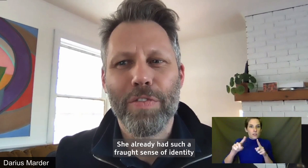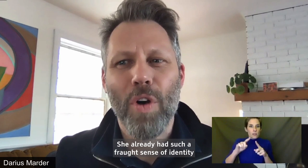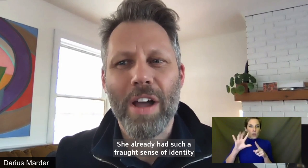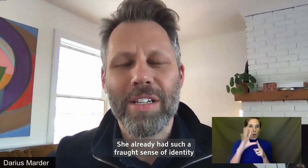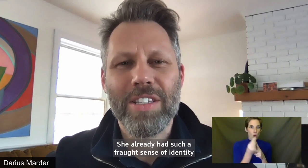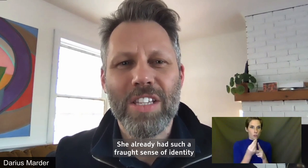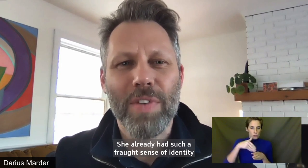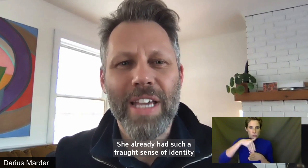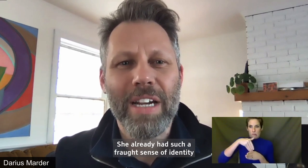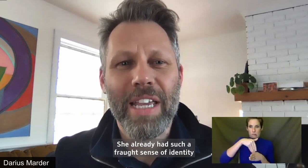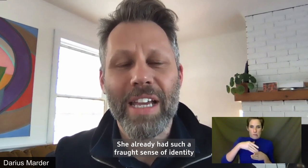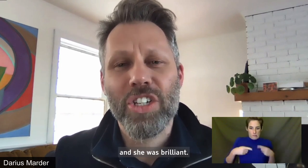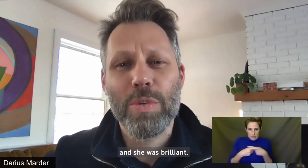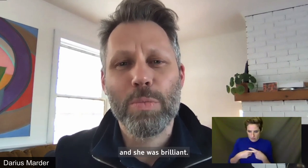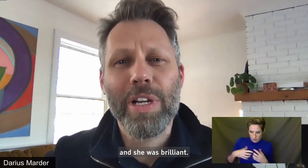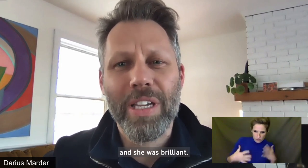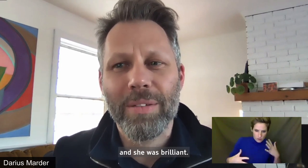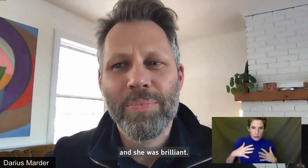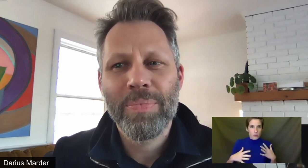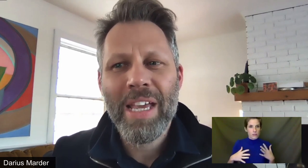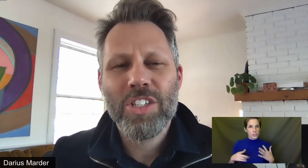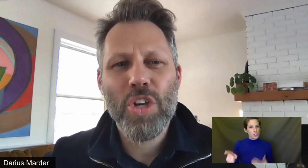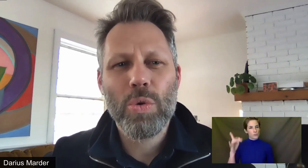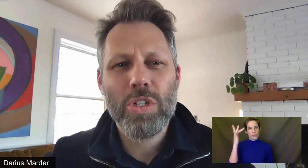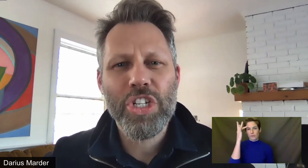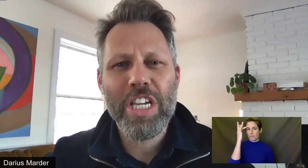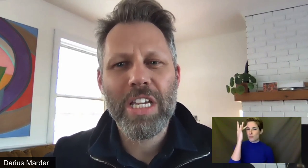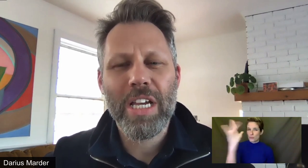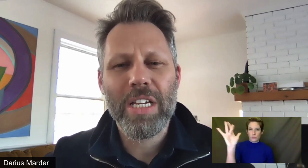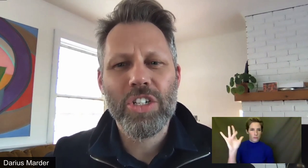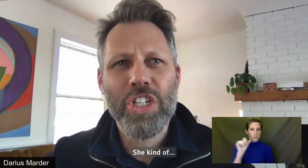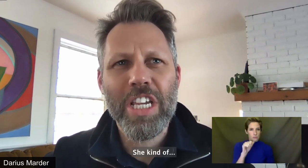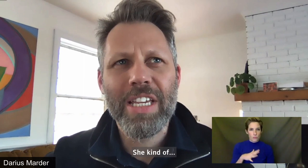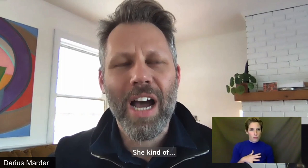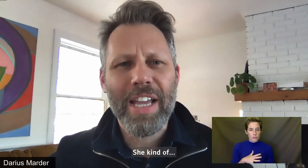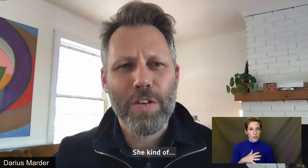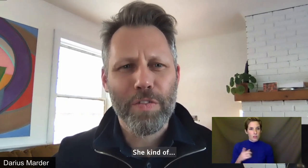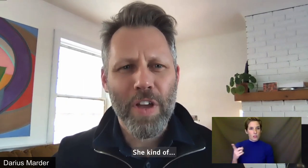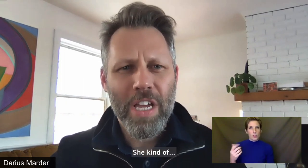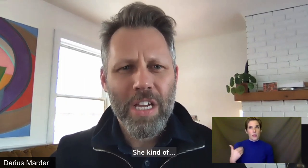such a fraught sense of identity, and she was brilliant. So